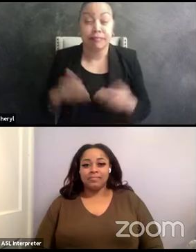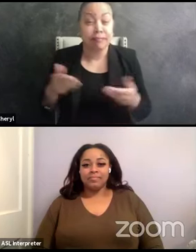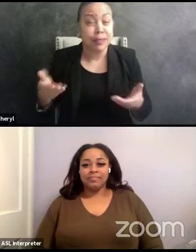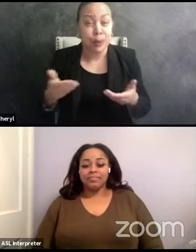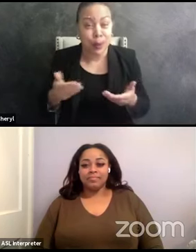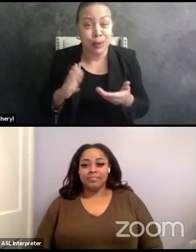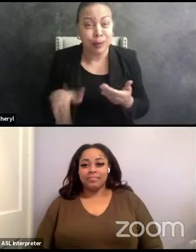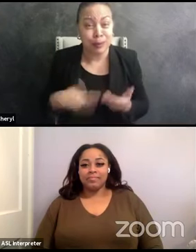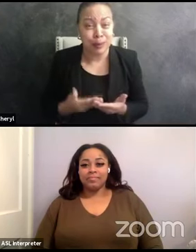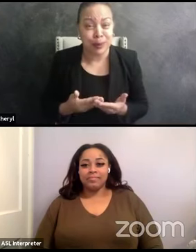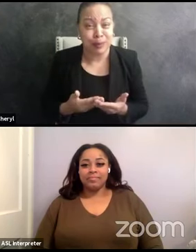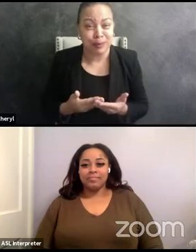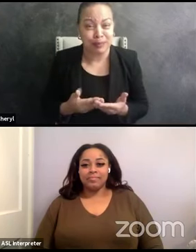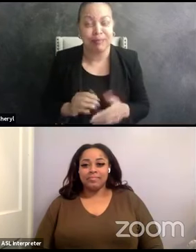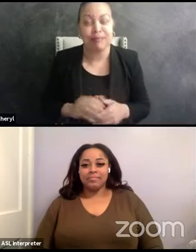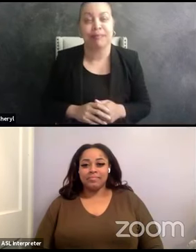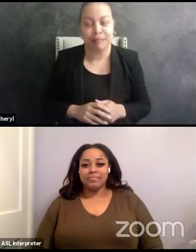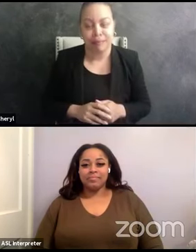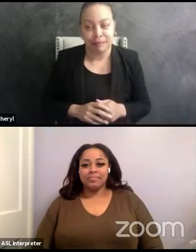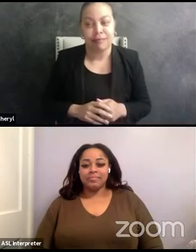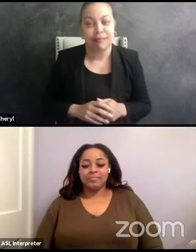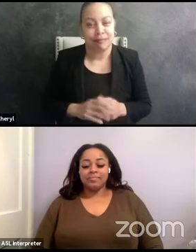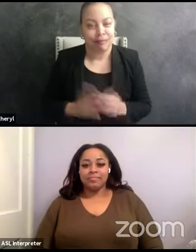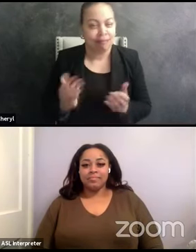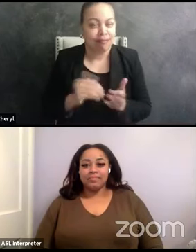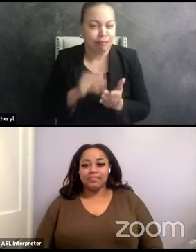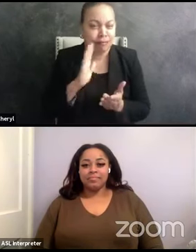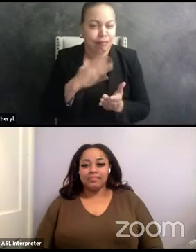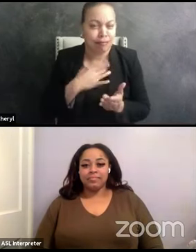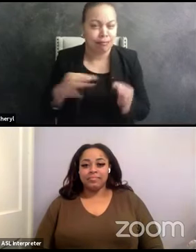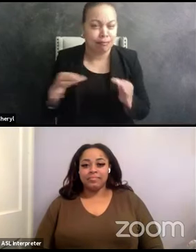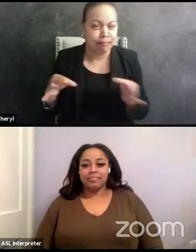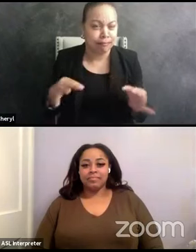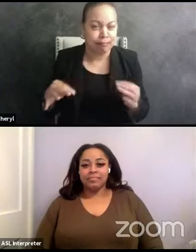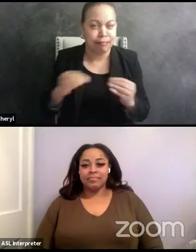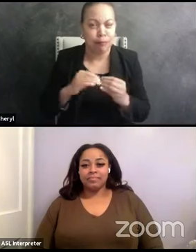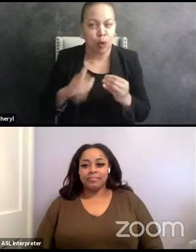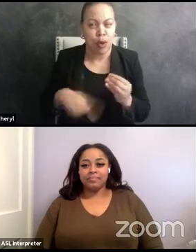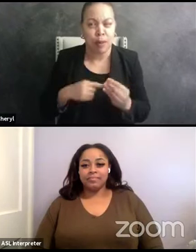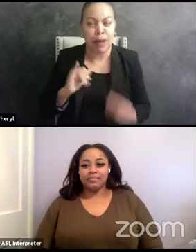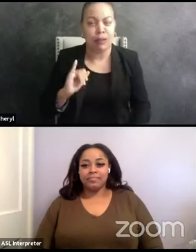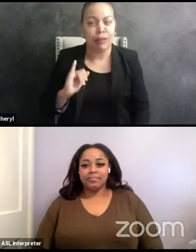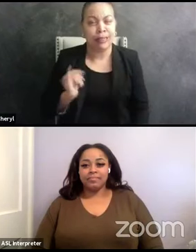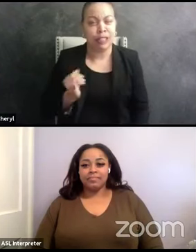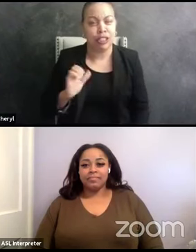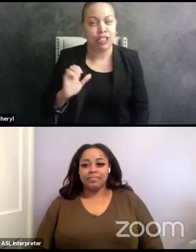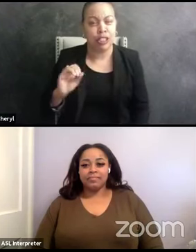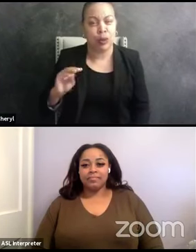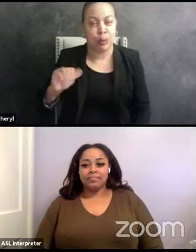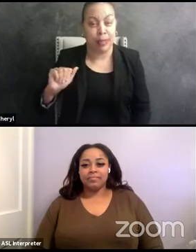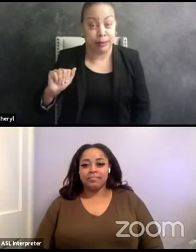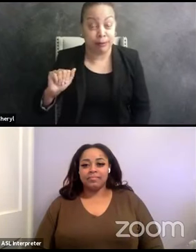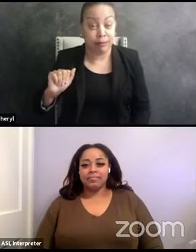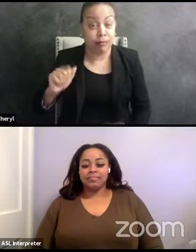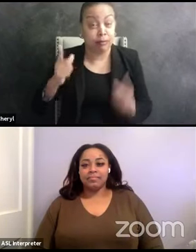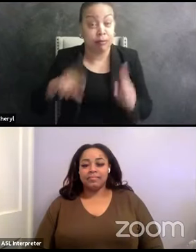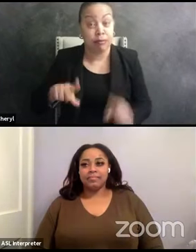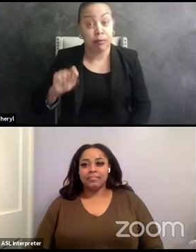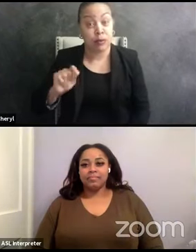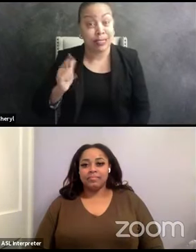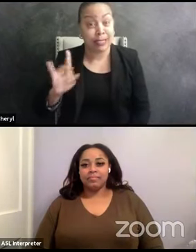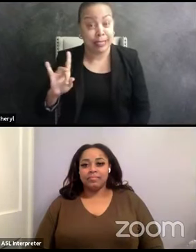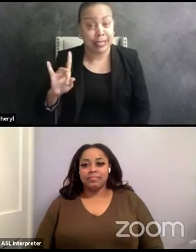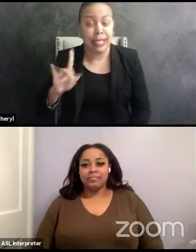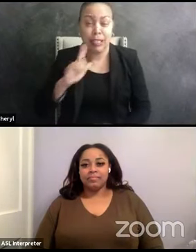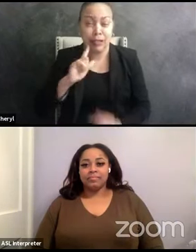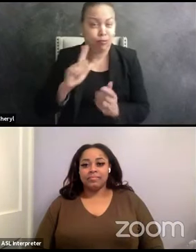them. I'd like to explain to y'all a little bit about Ijeoma. In 2018, Ijeoma released